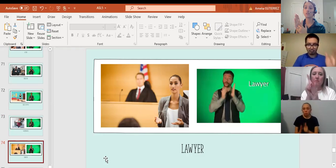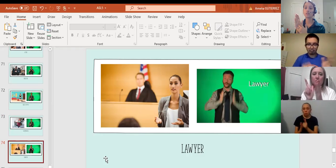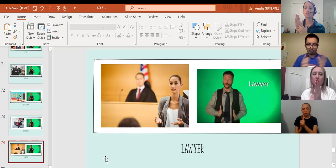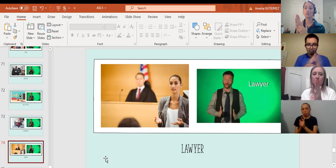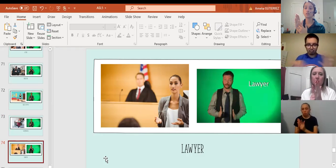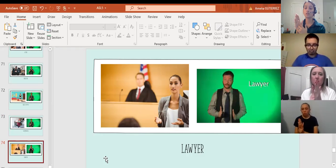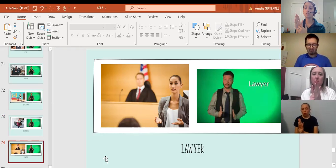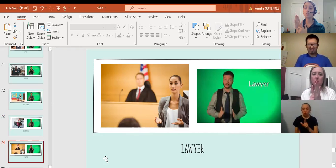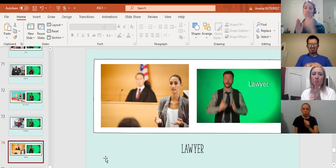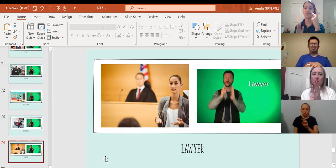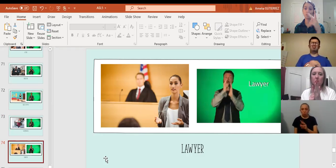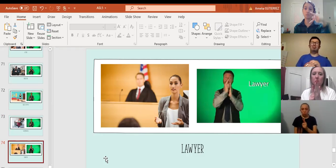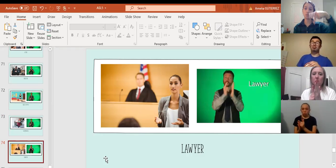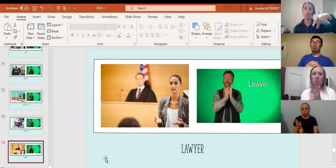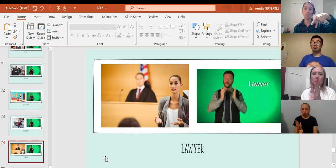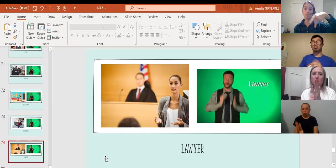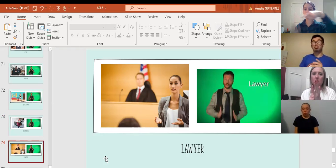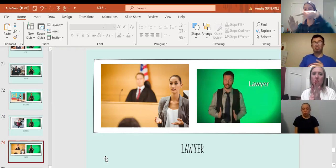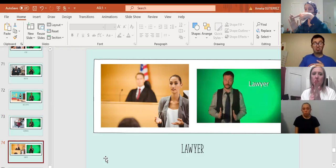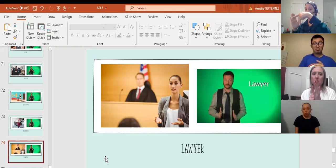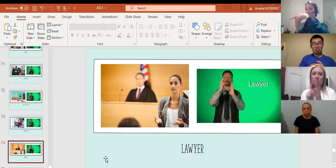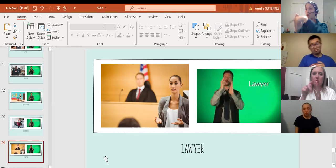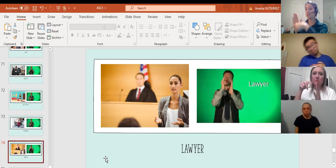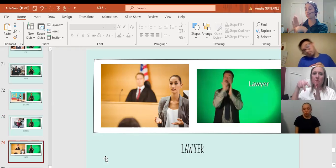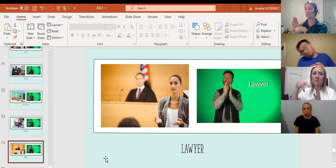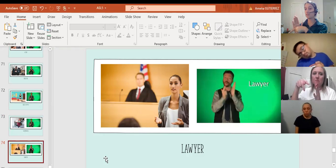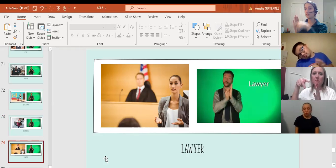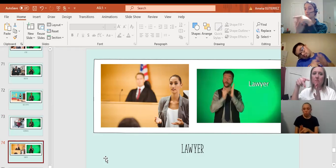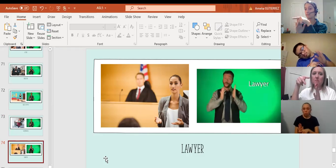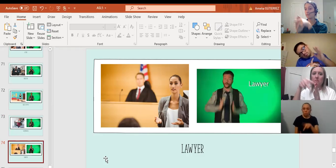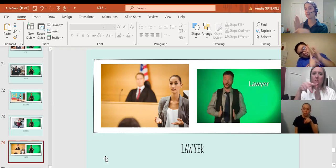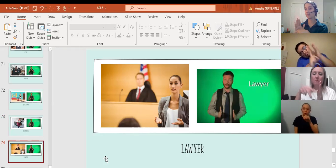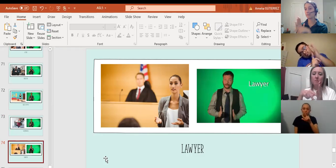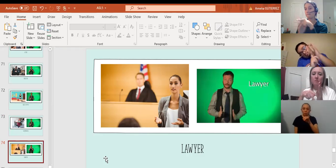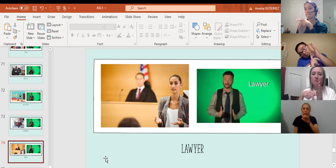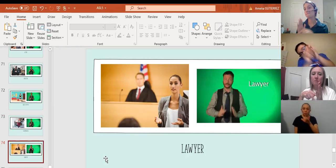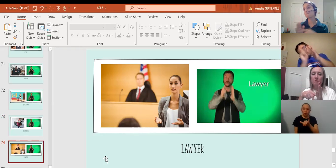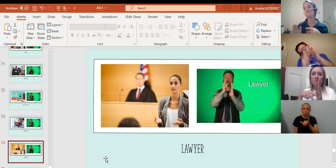Laws. And I've seen with P's. Policy.